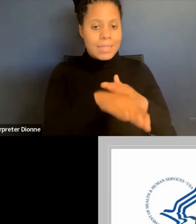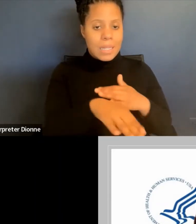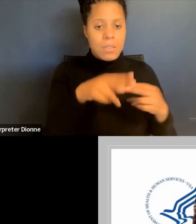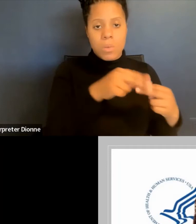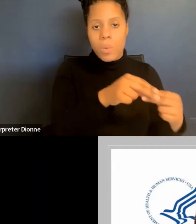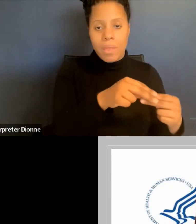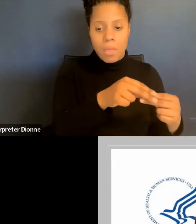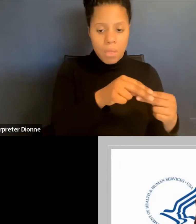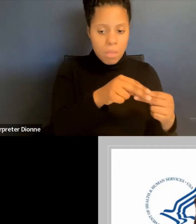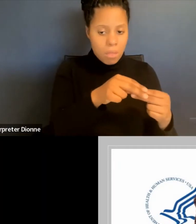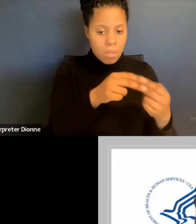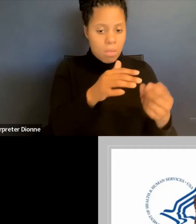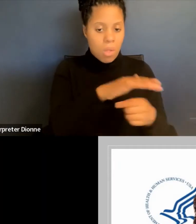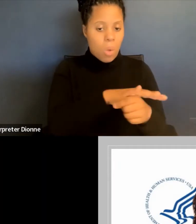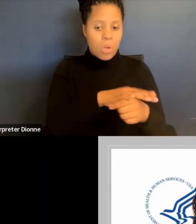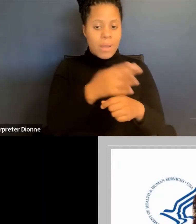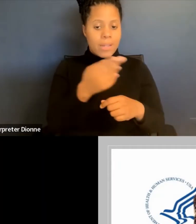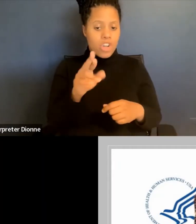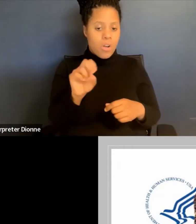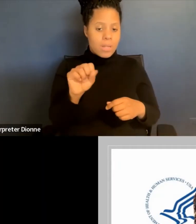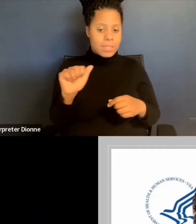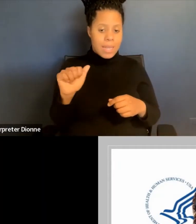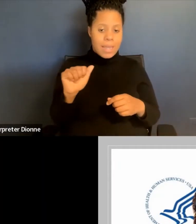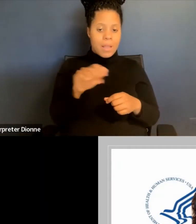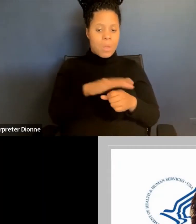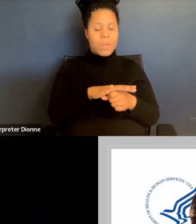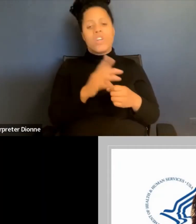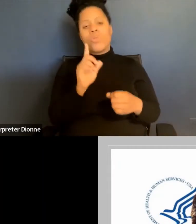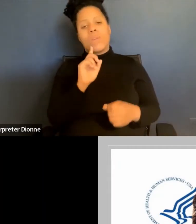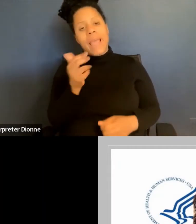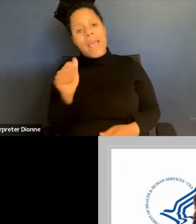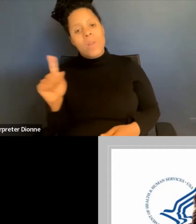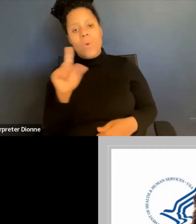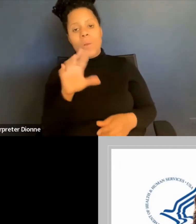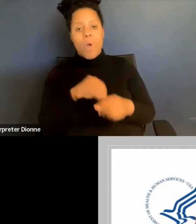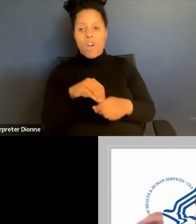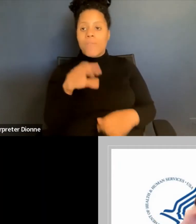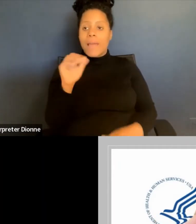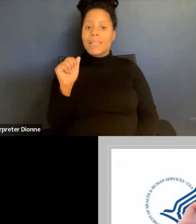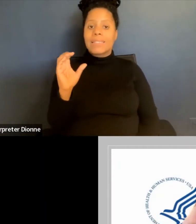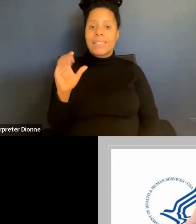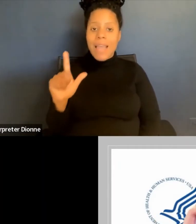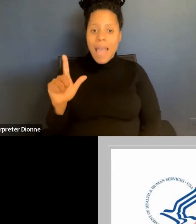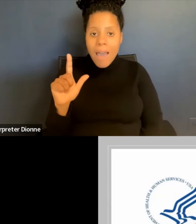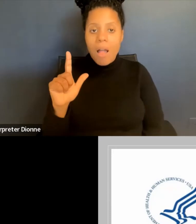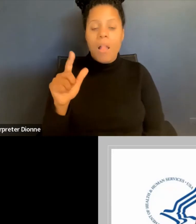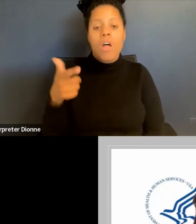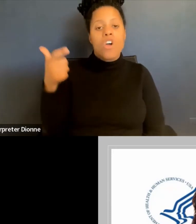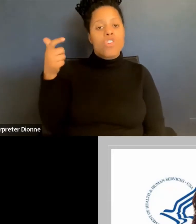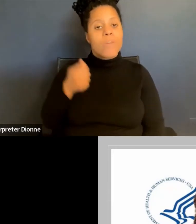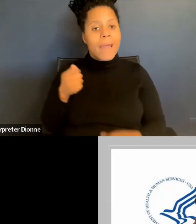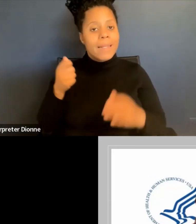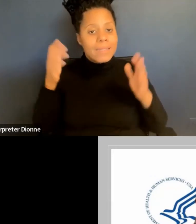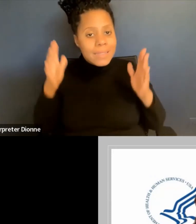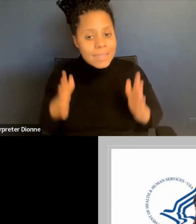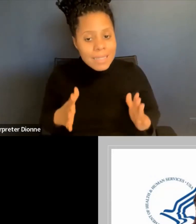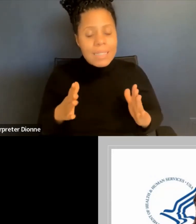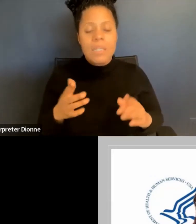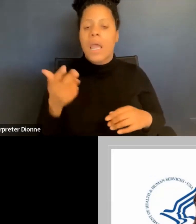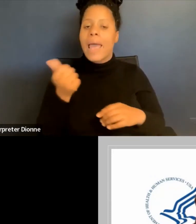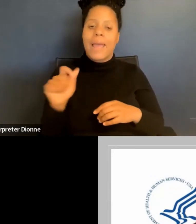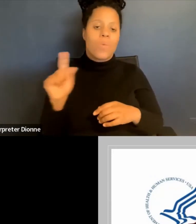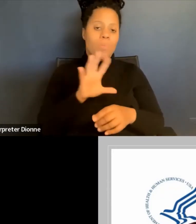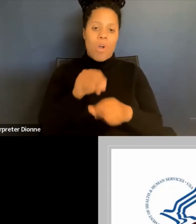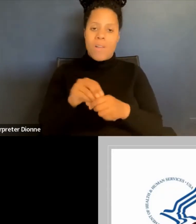an ACL grantee, a part of ACL's network, absolutely can. And as Michelle mentioned, the joint letter that